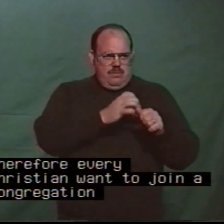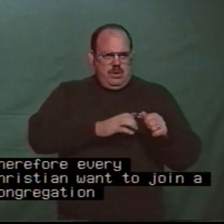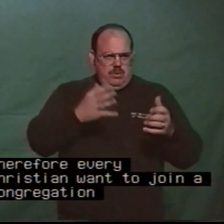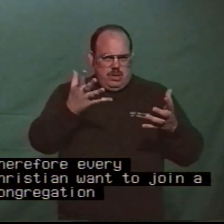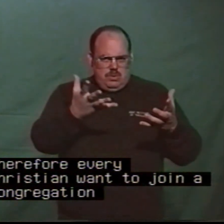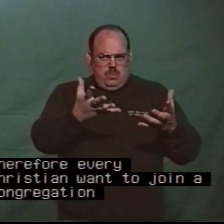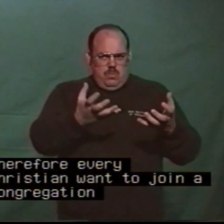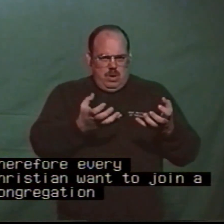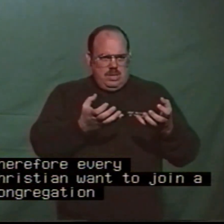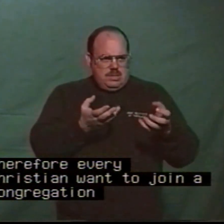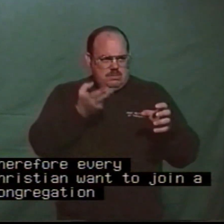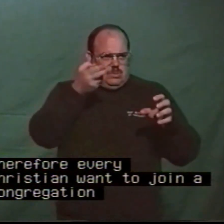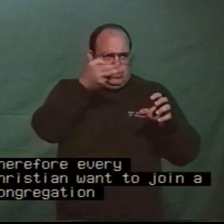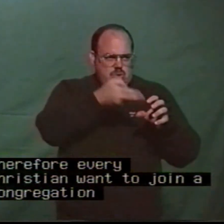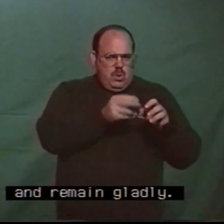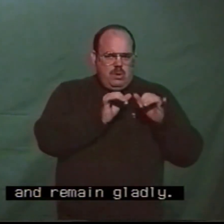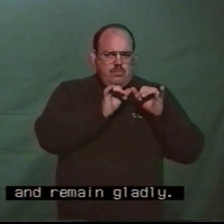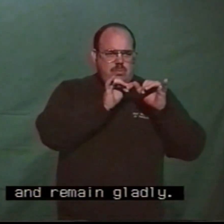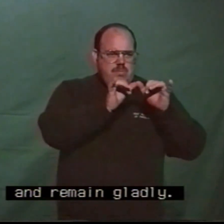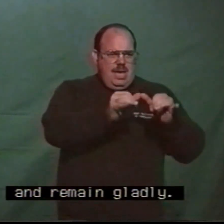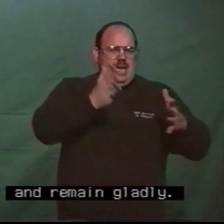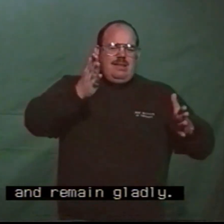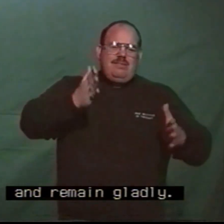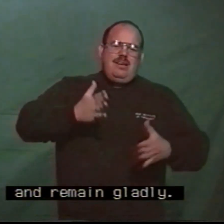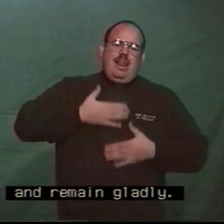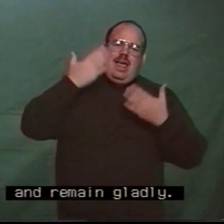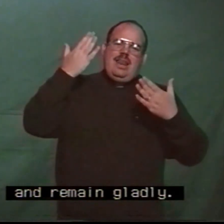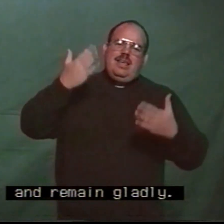and remain gladly